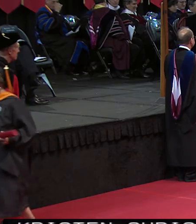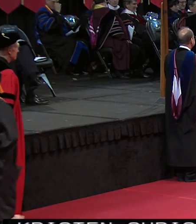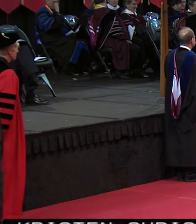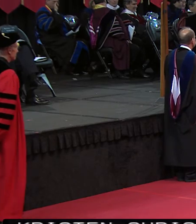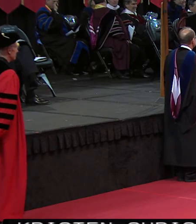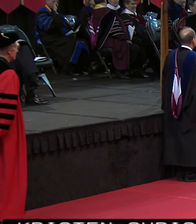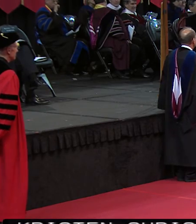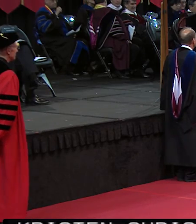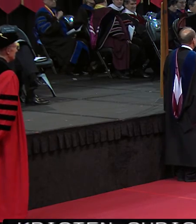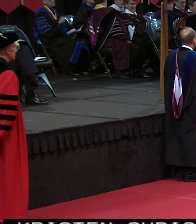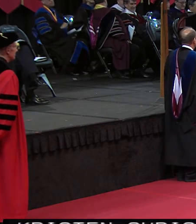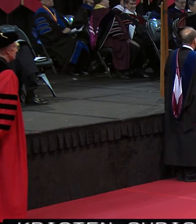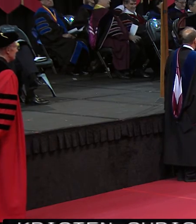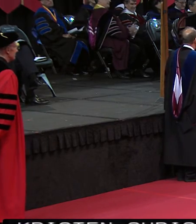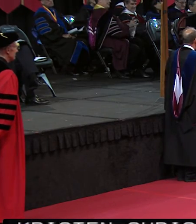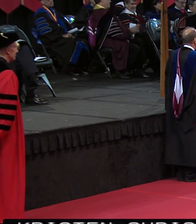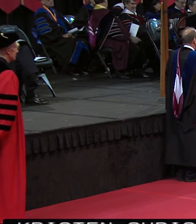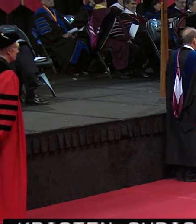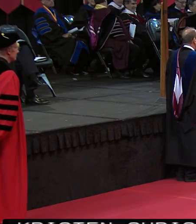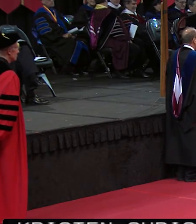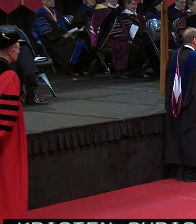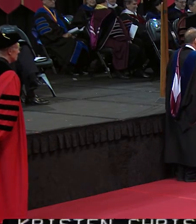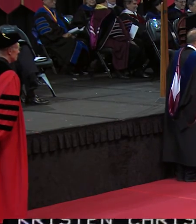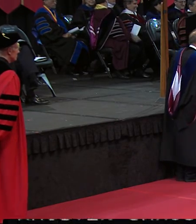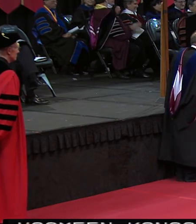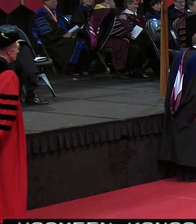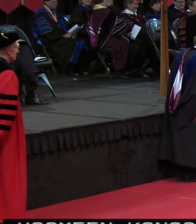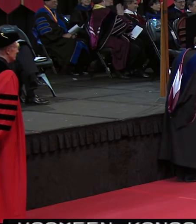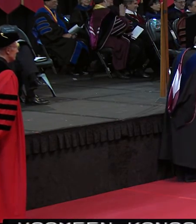Brittany LaShawn Rhodes.